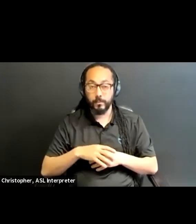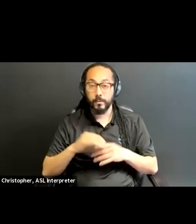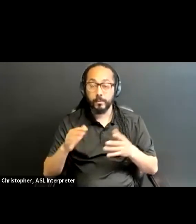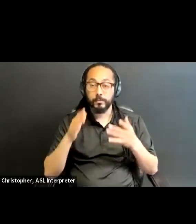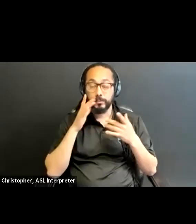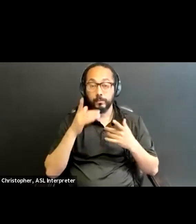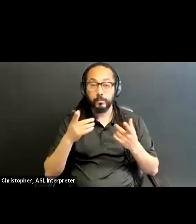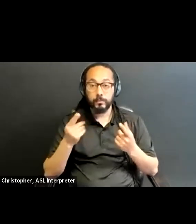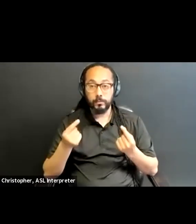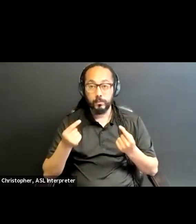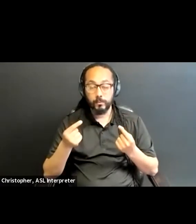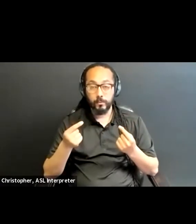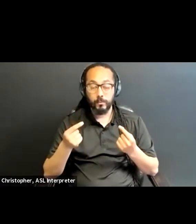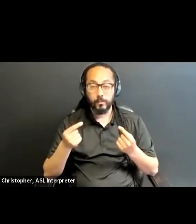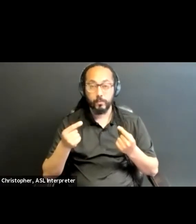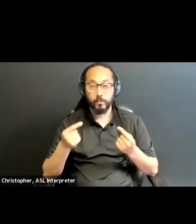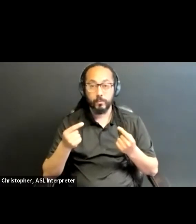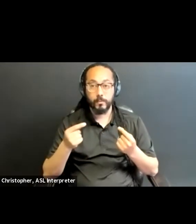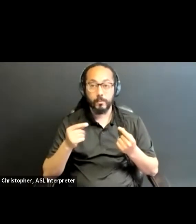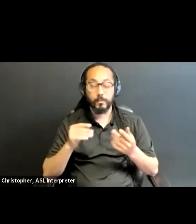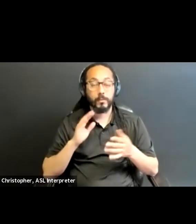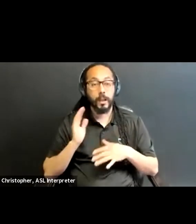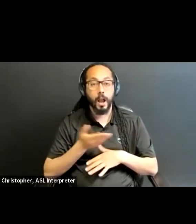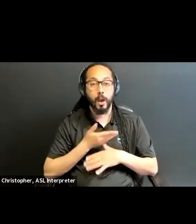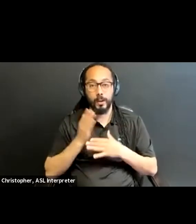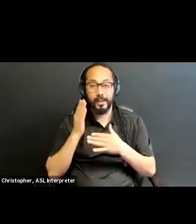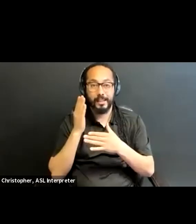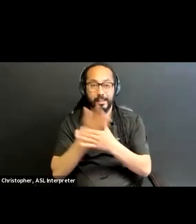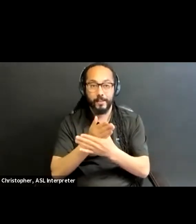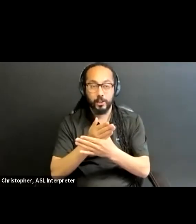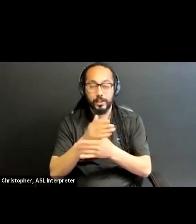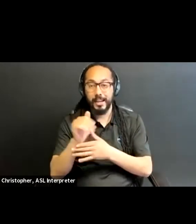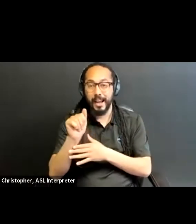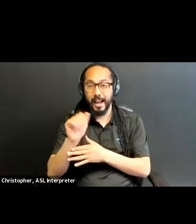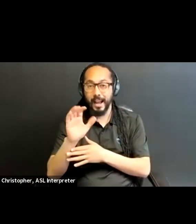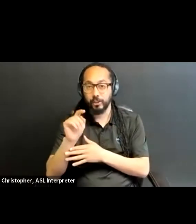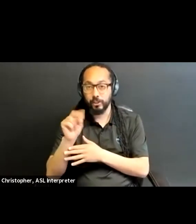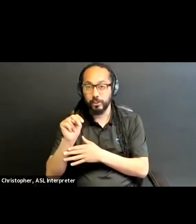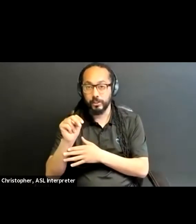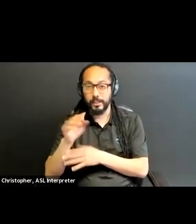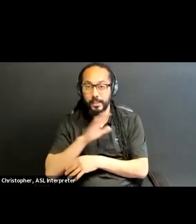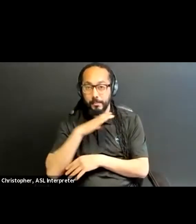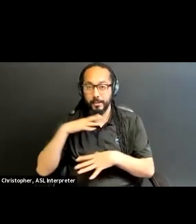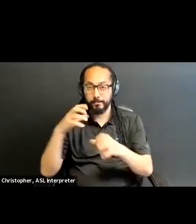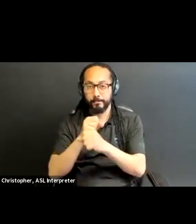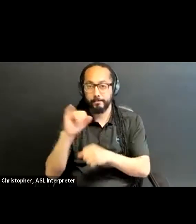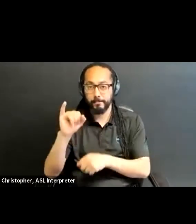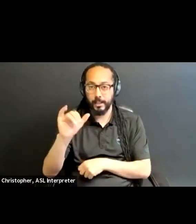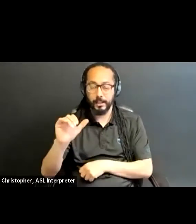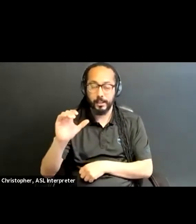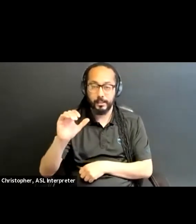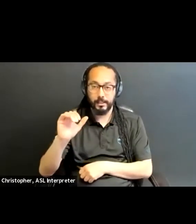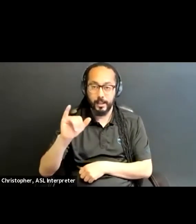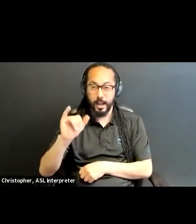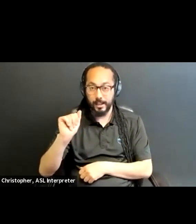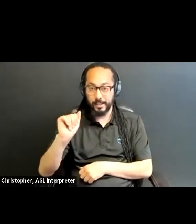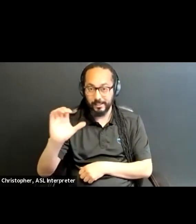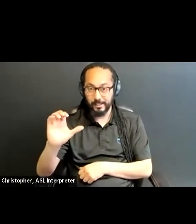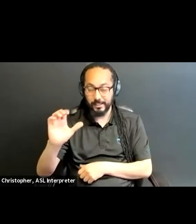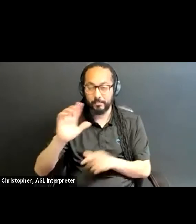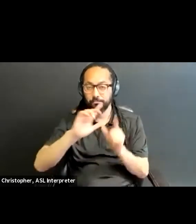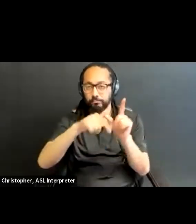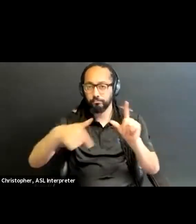together our Intervention Action Committee. So this 2S LGBTQI Intervention Action Committee will be working with